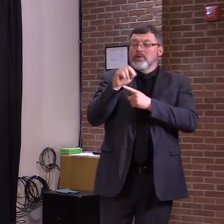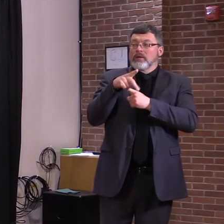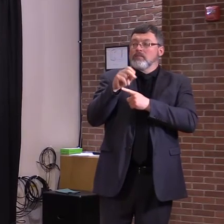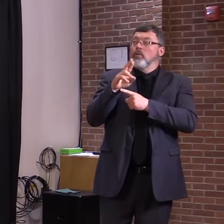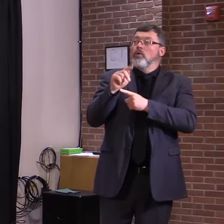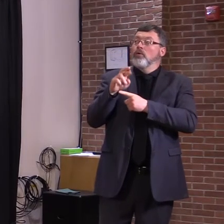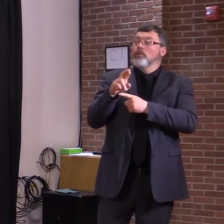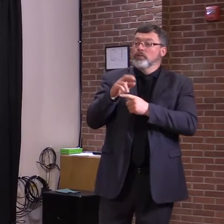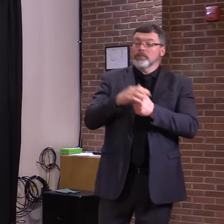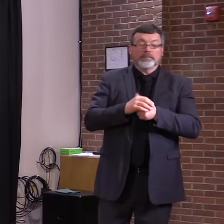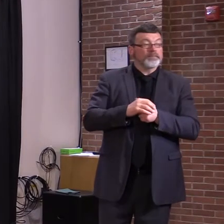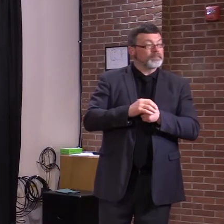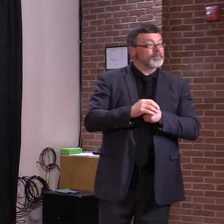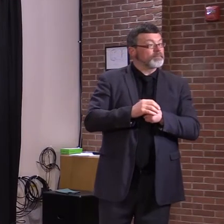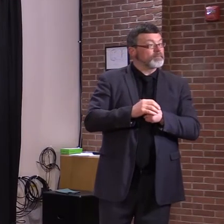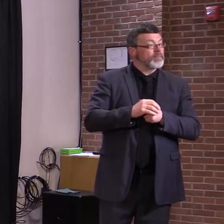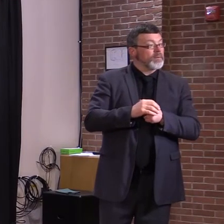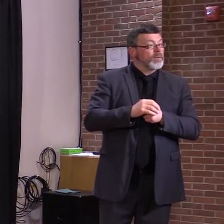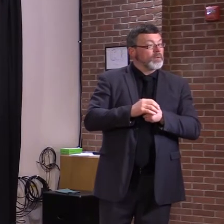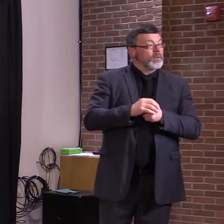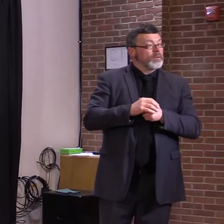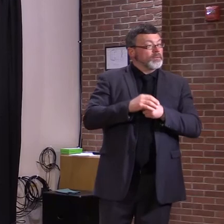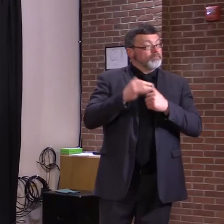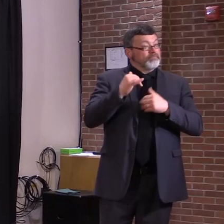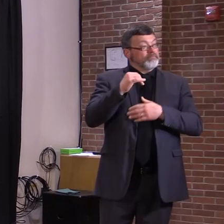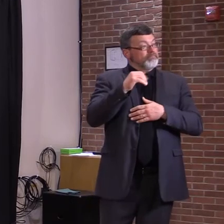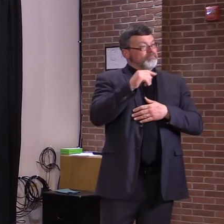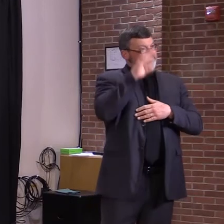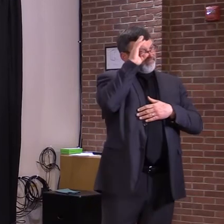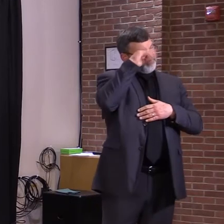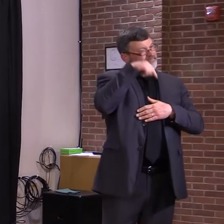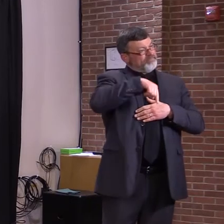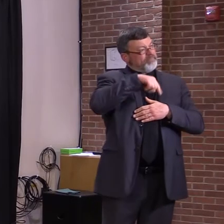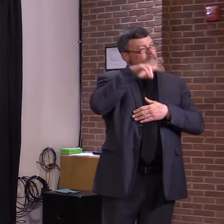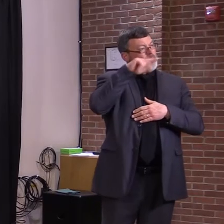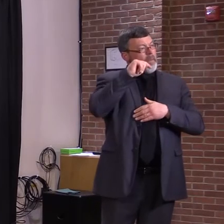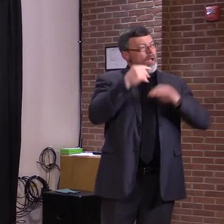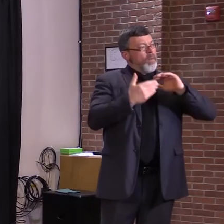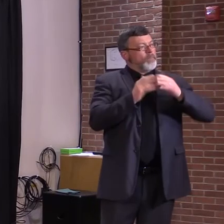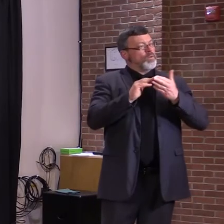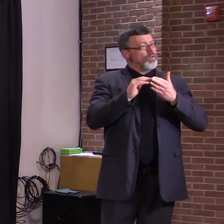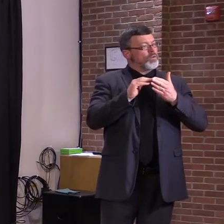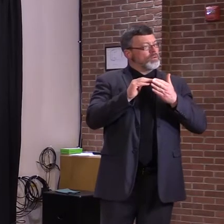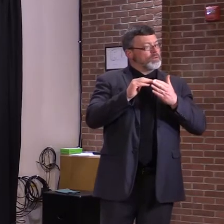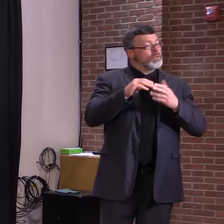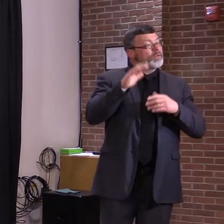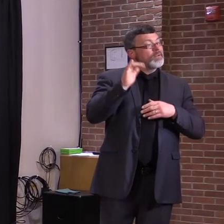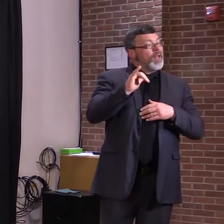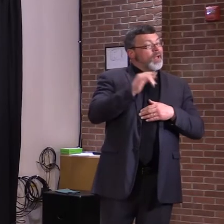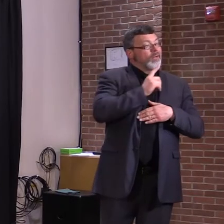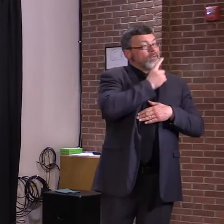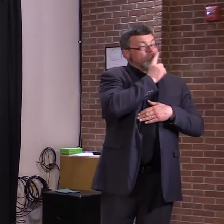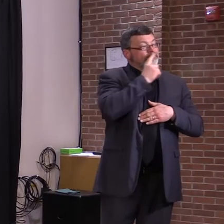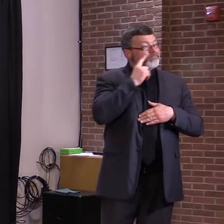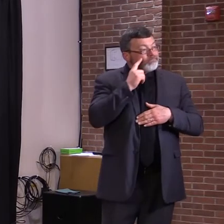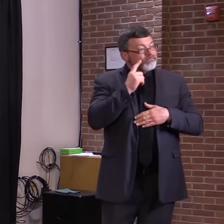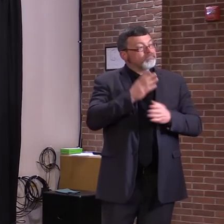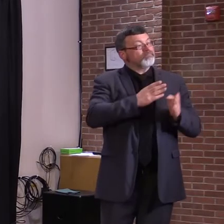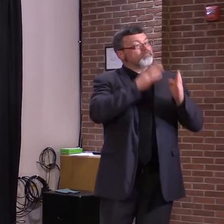our access to PCR as well as the rapid and LAMP tests that are being handed out.